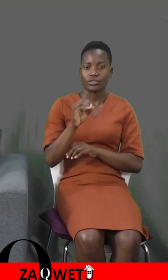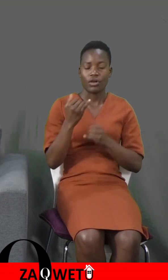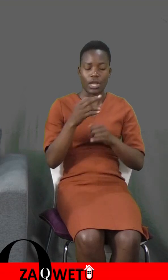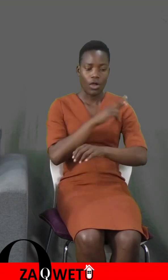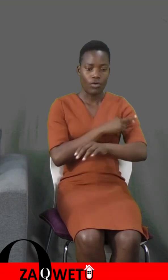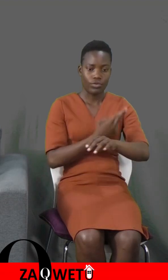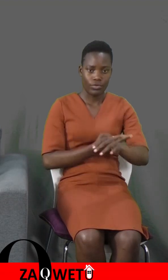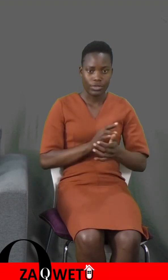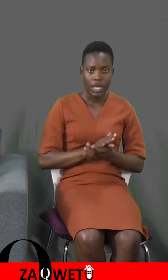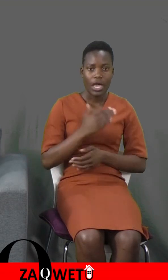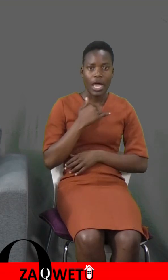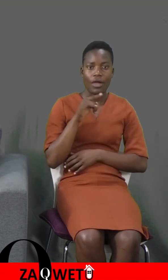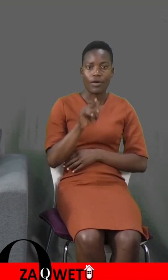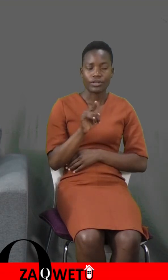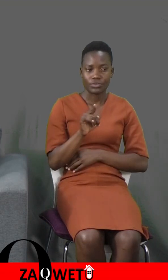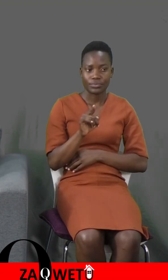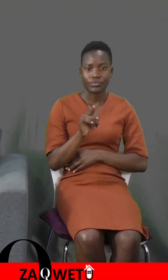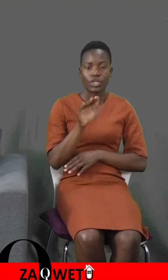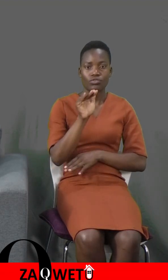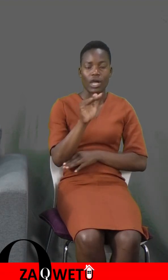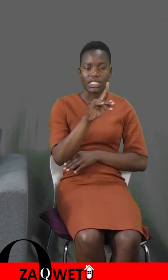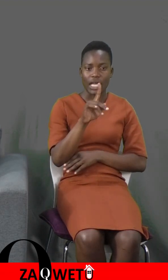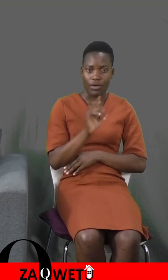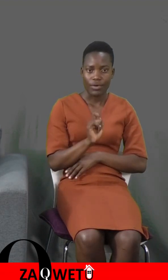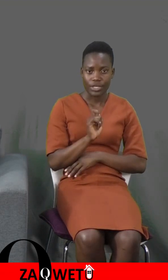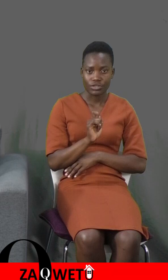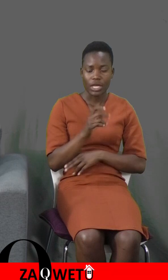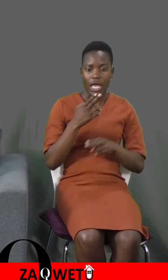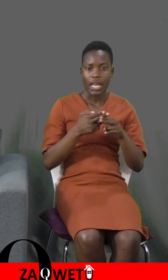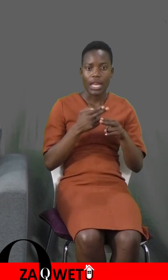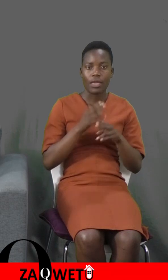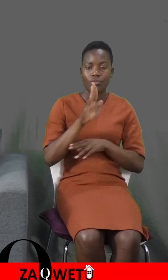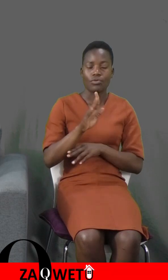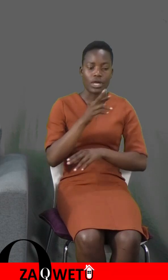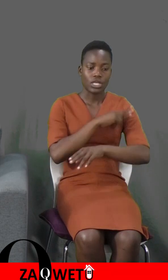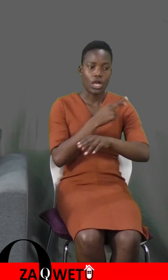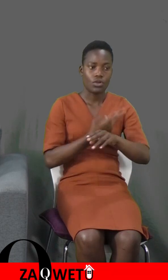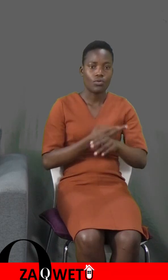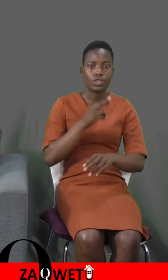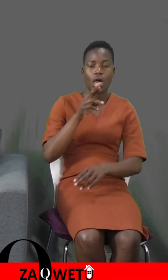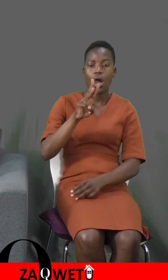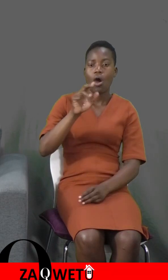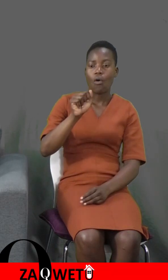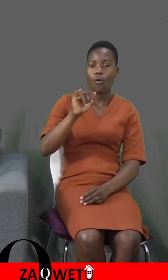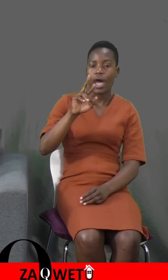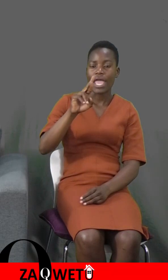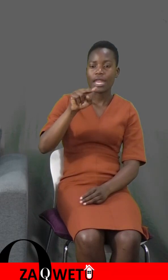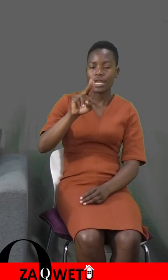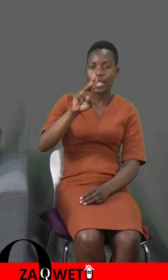Ruth, I want to ask you, your name is Ruth Wairimu. How did